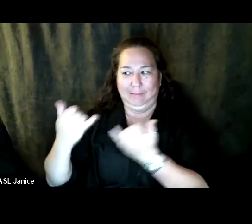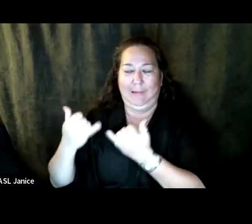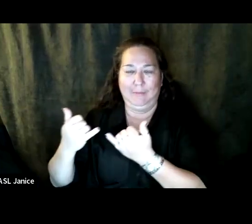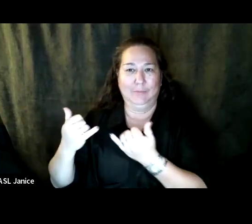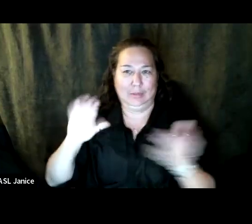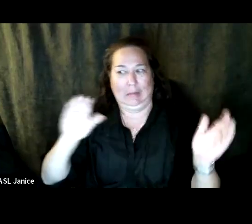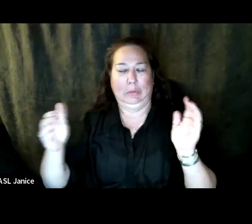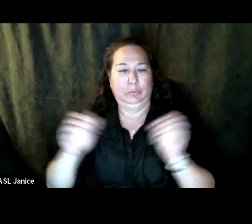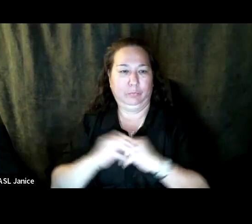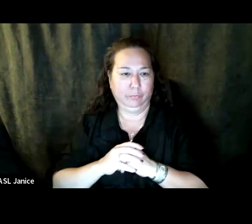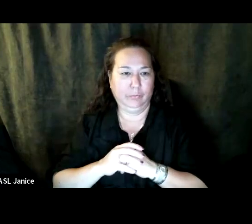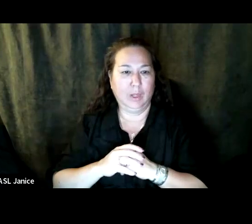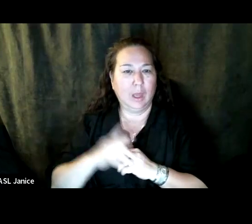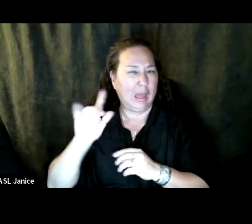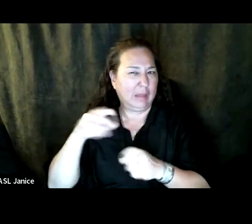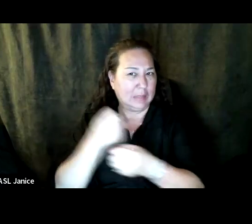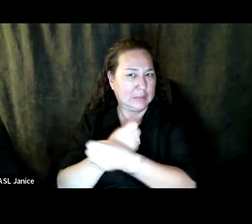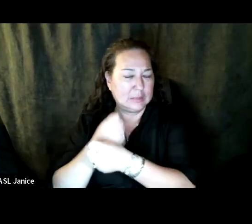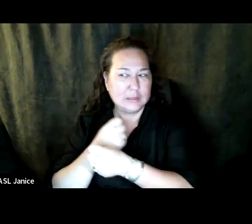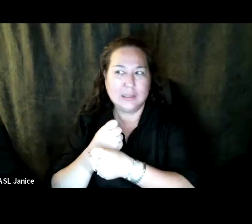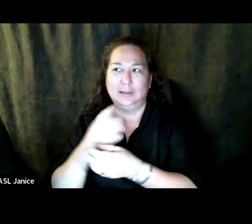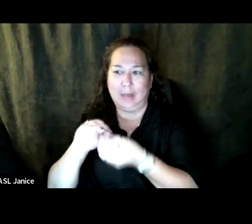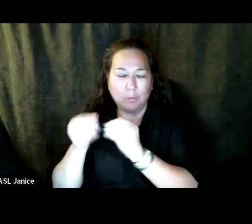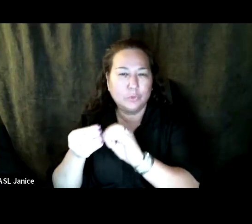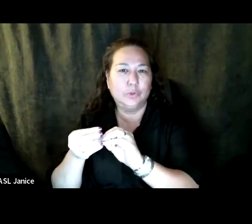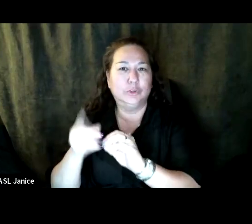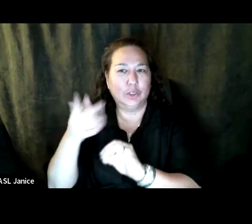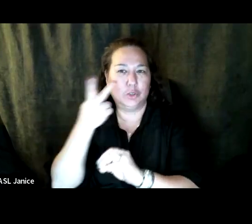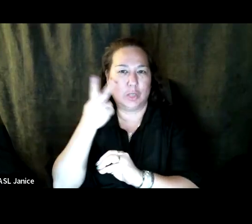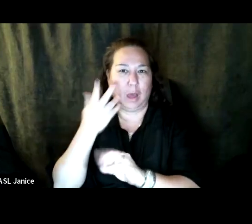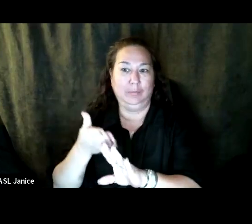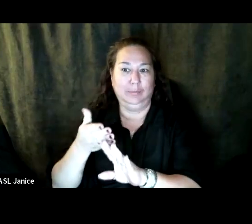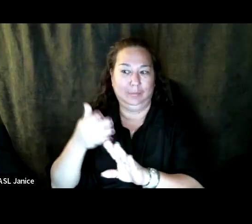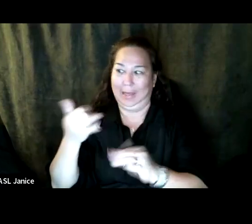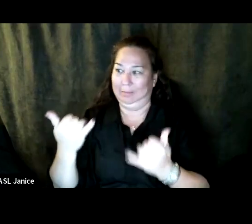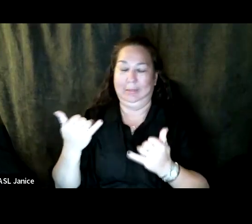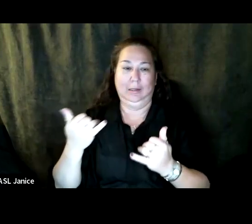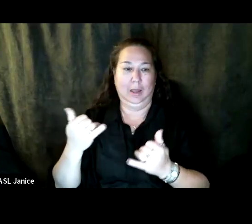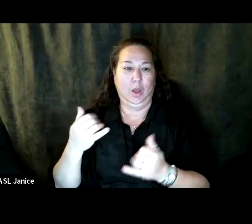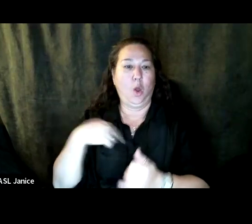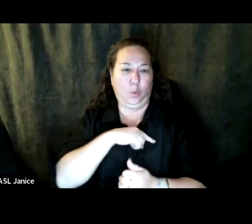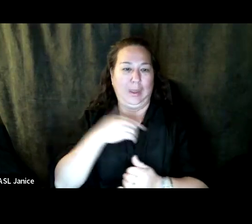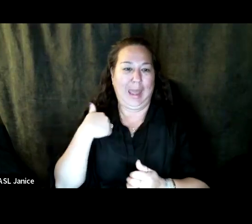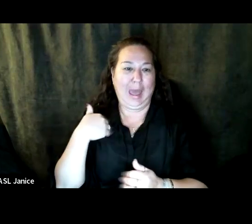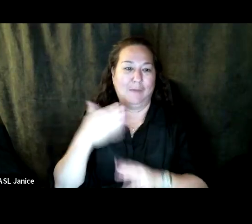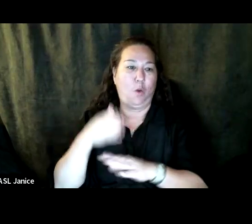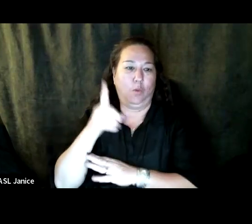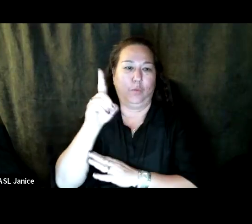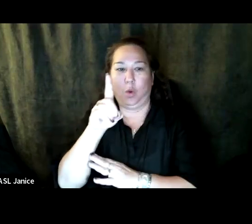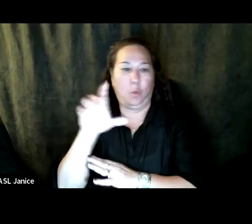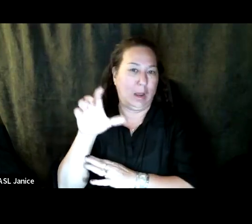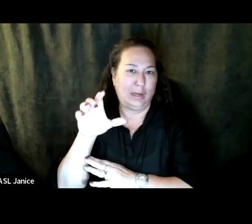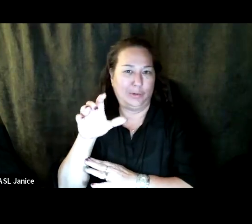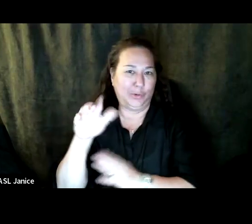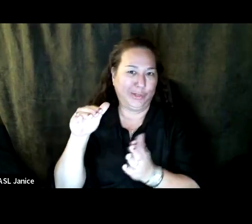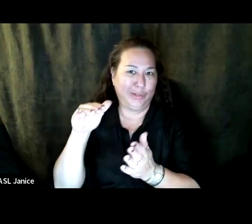the stats earlier, just on even from today. We had over 100 new students from last night to today come into our routing